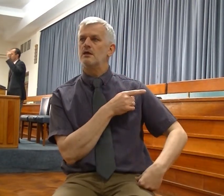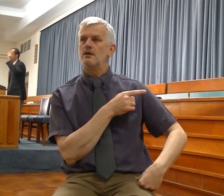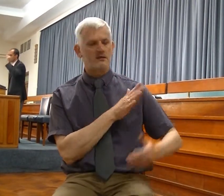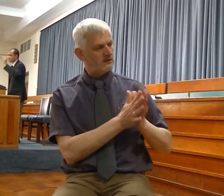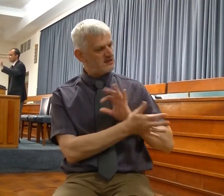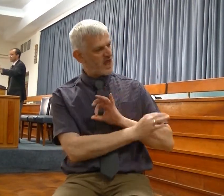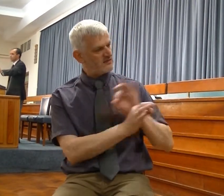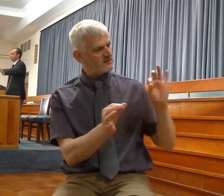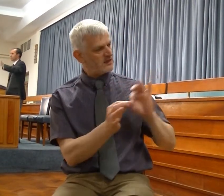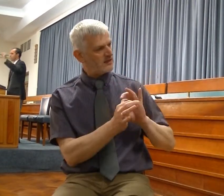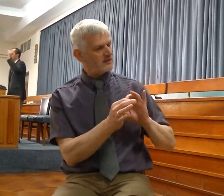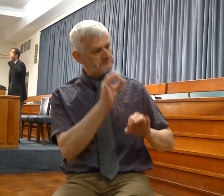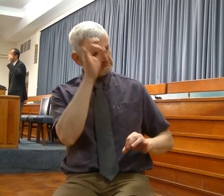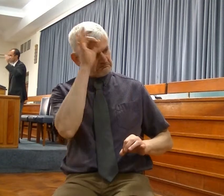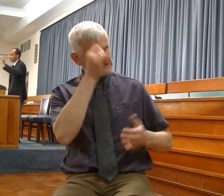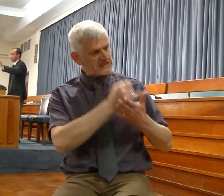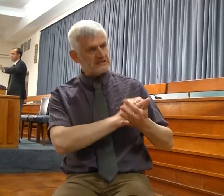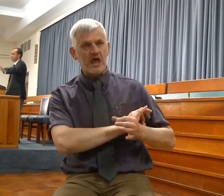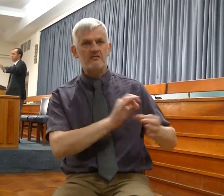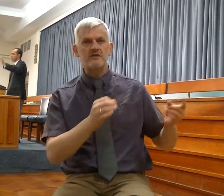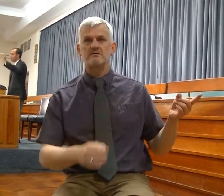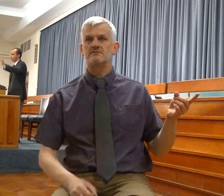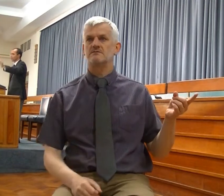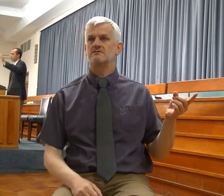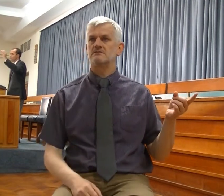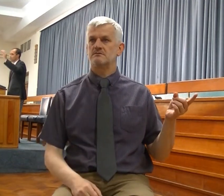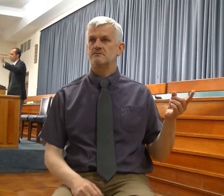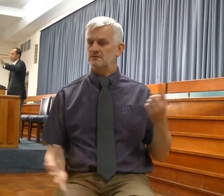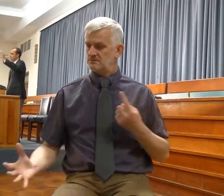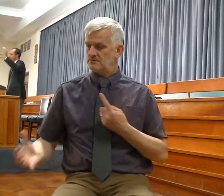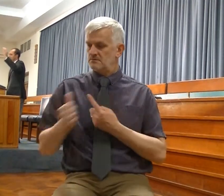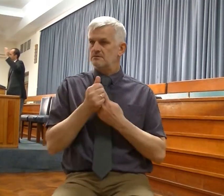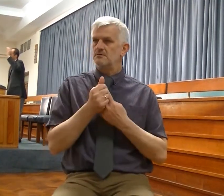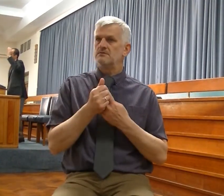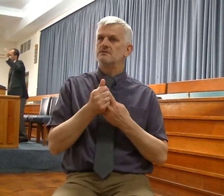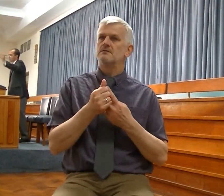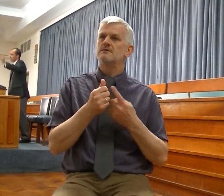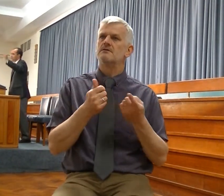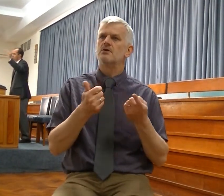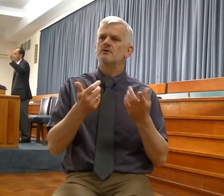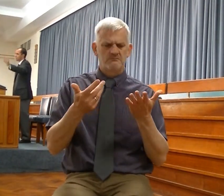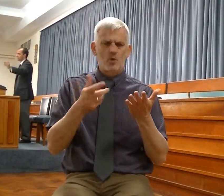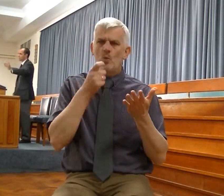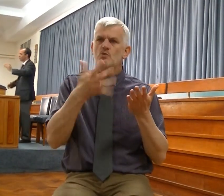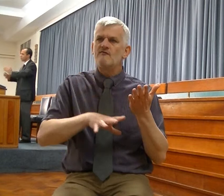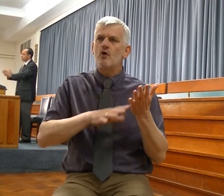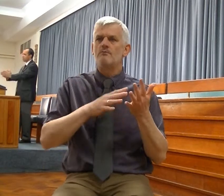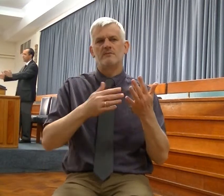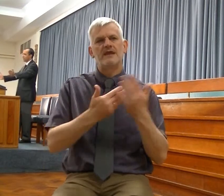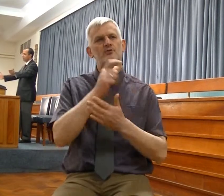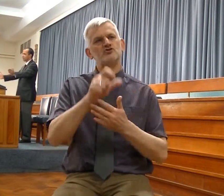is undefiled, Jesus is innocent, Jesus is sinless. I'm quoting from Hebrews chapter 7,